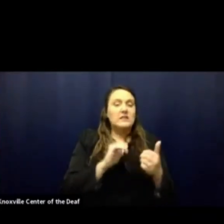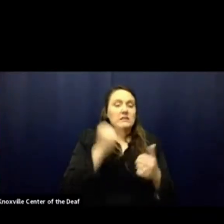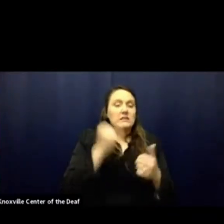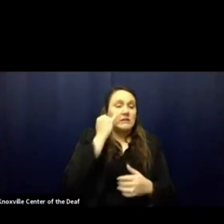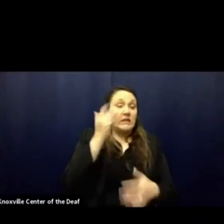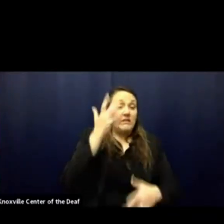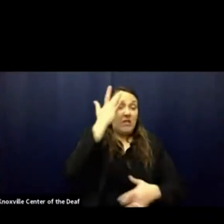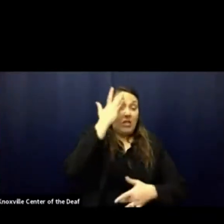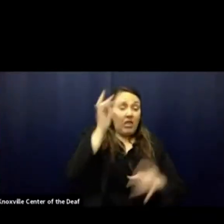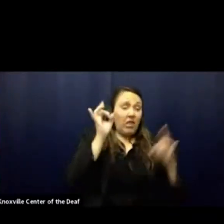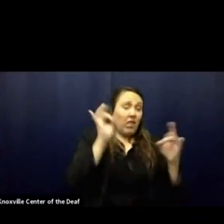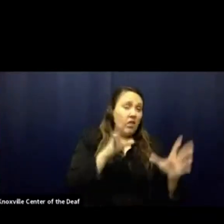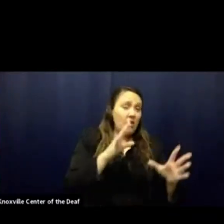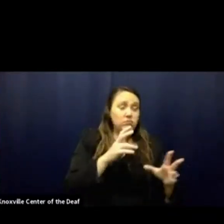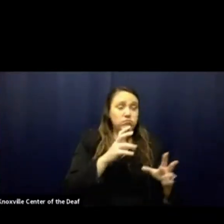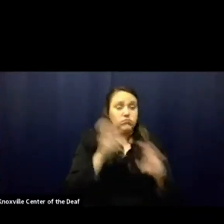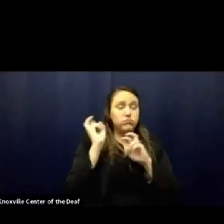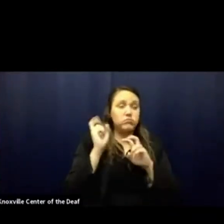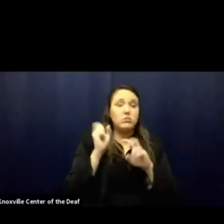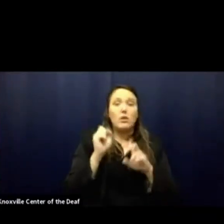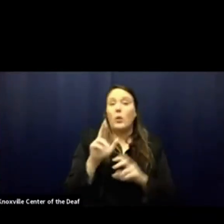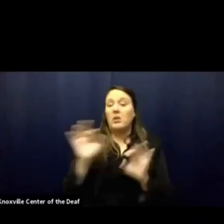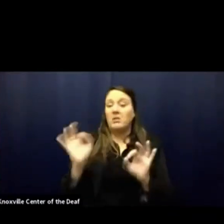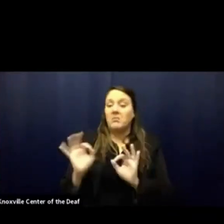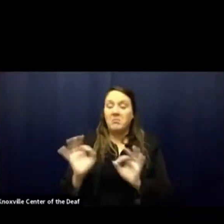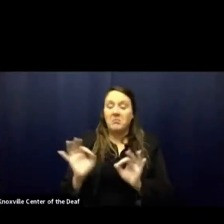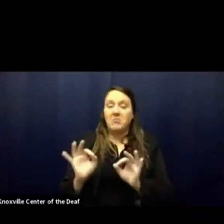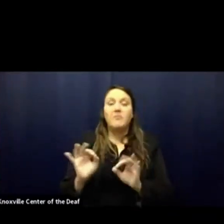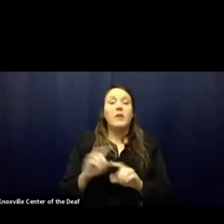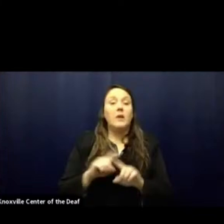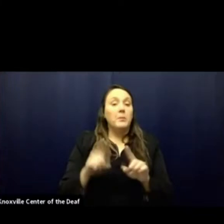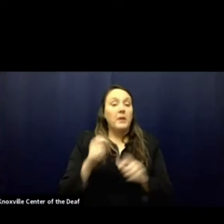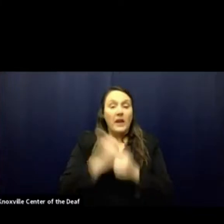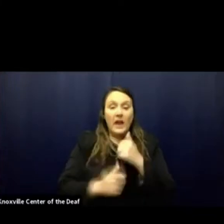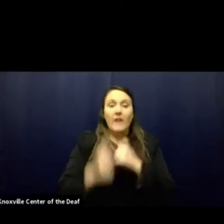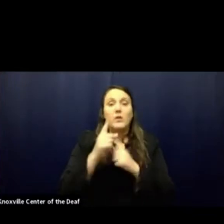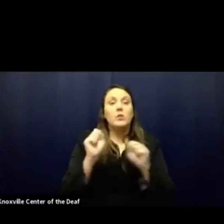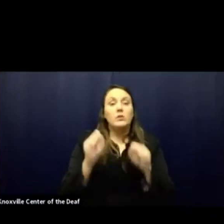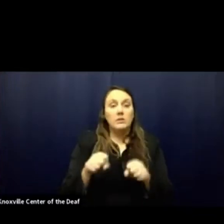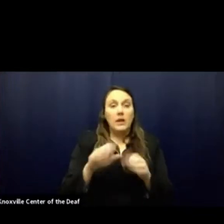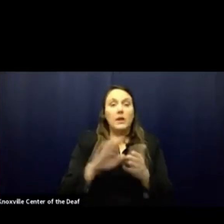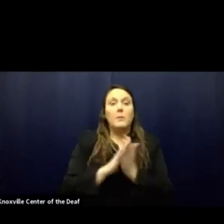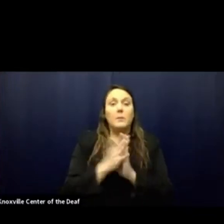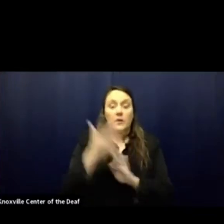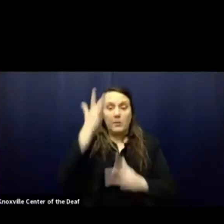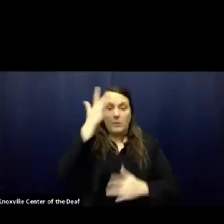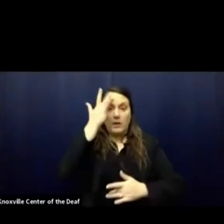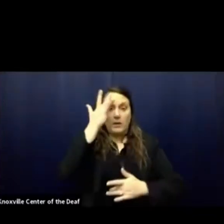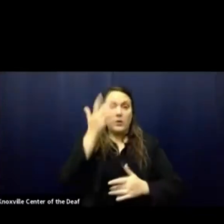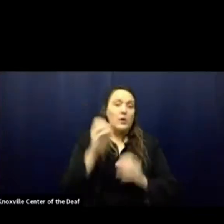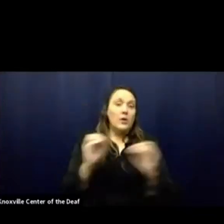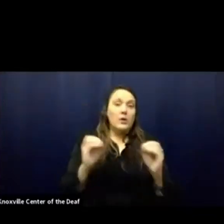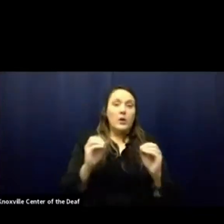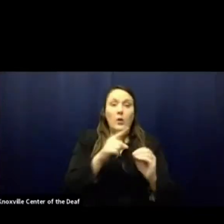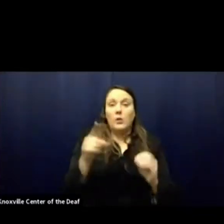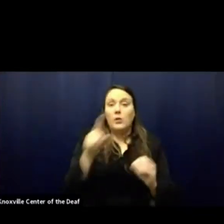can become very ill from COVID and require hospitalization. So I don't want anybody out there to think